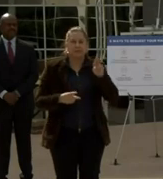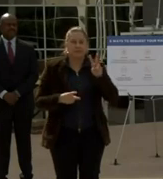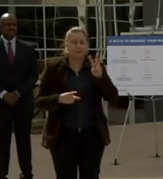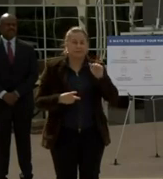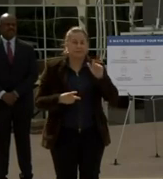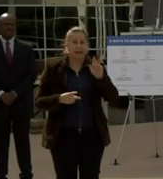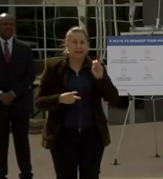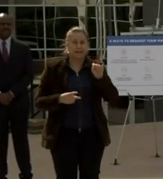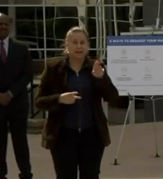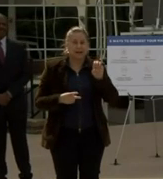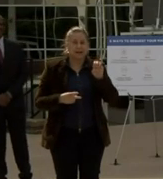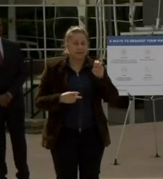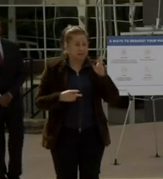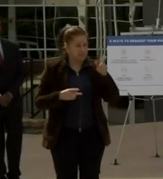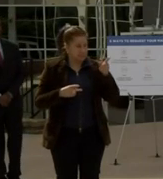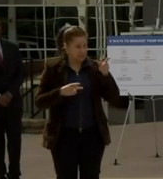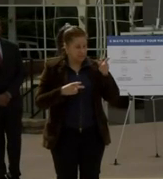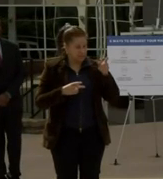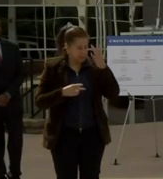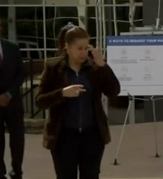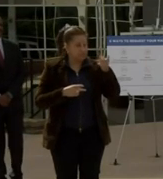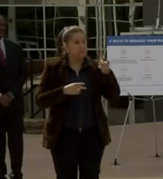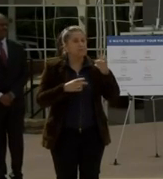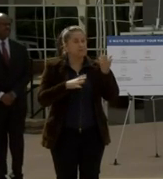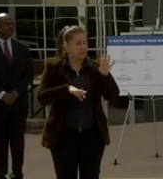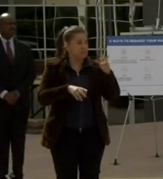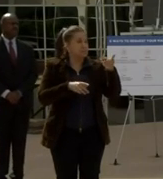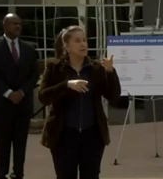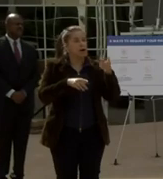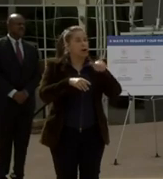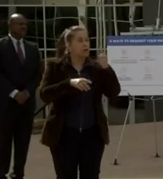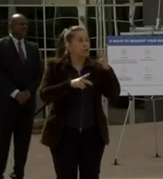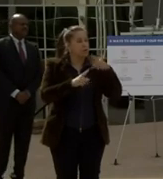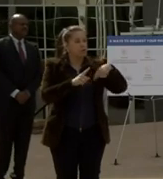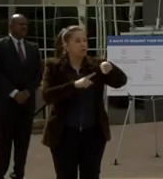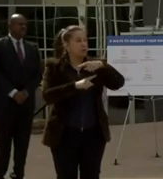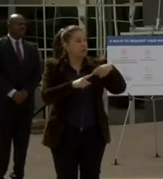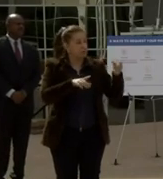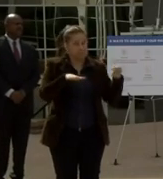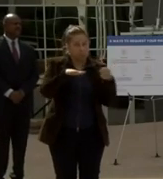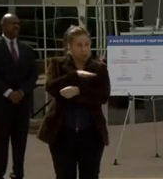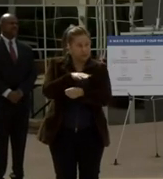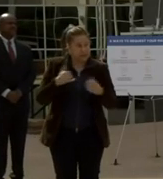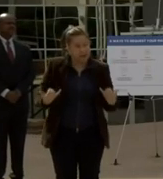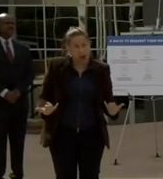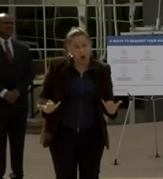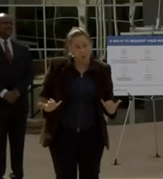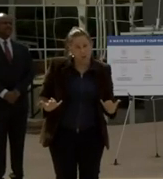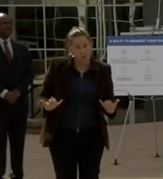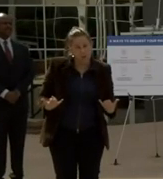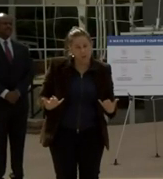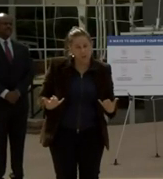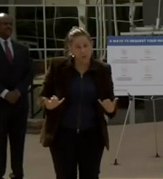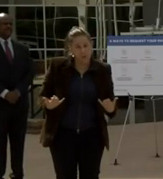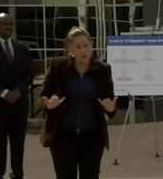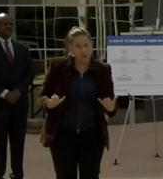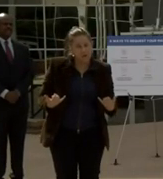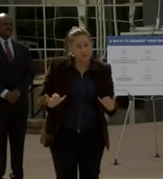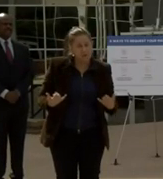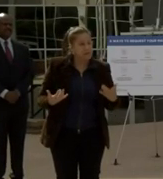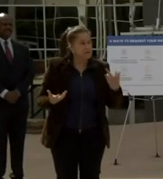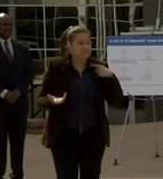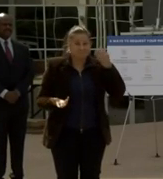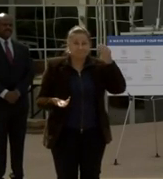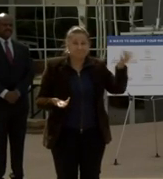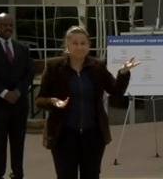the As I said, we literally kind of walked out here because we had a scheduled press time. The contract tracing is happening,